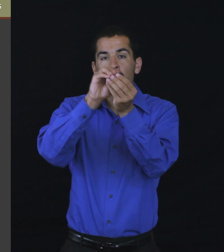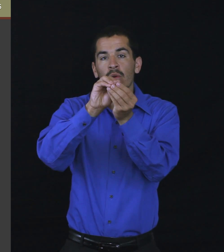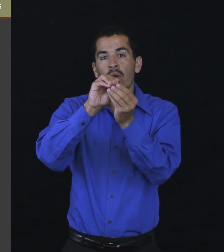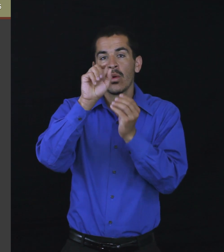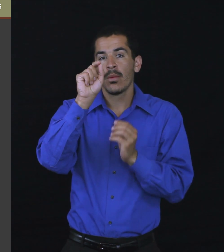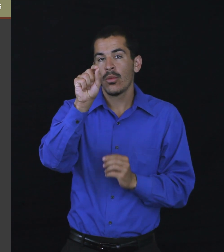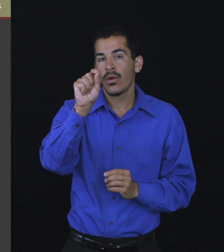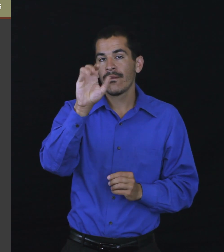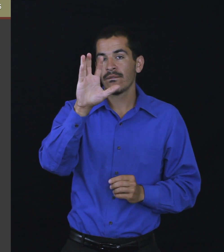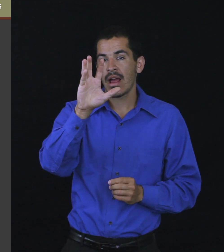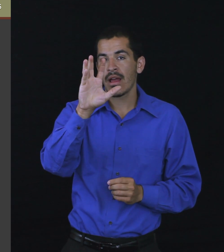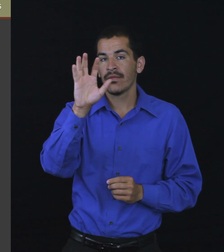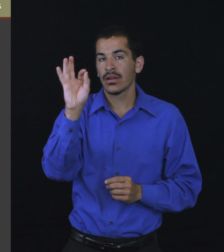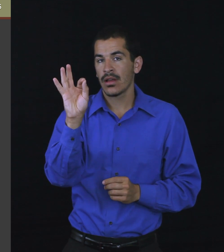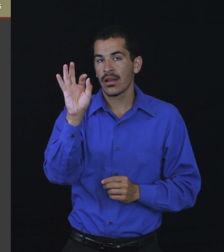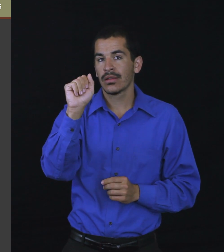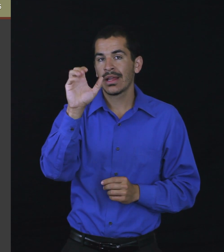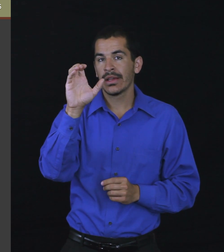0.59 acres,